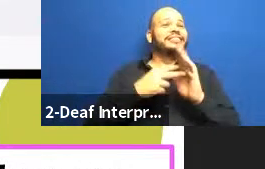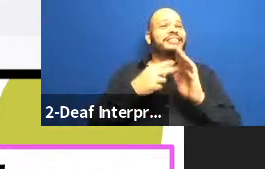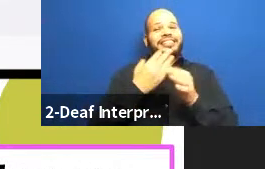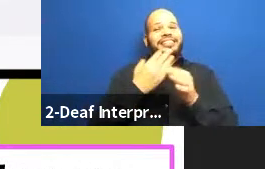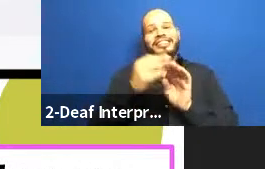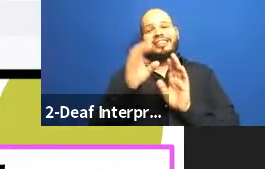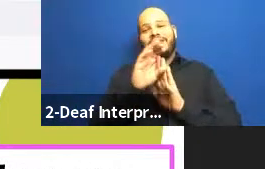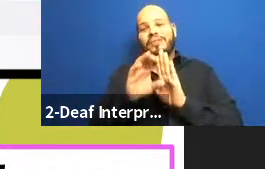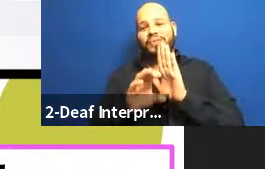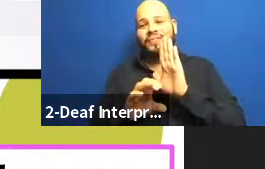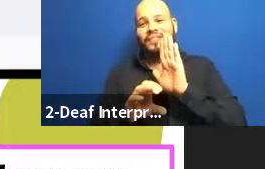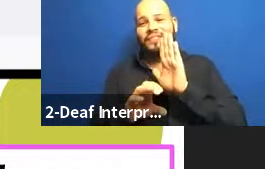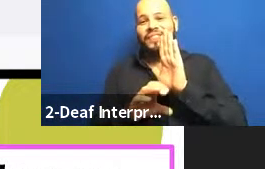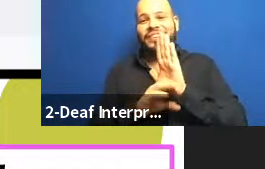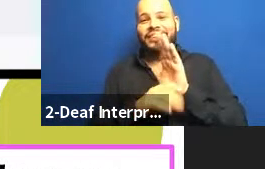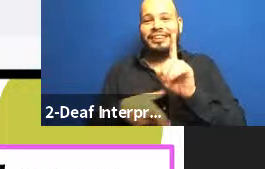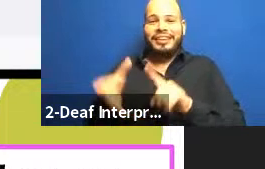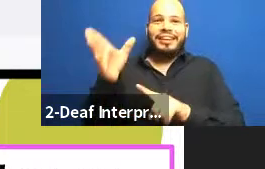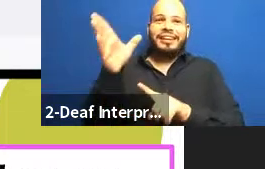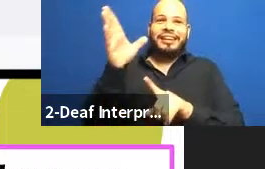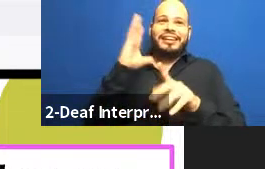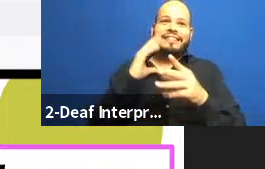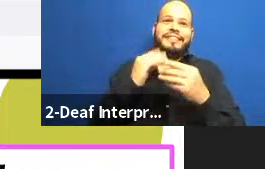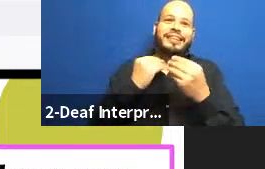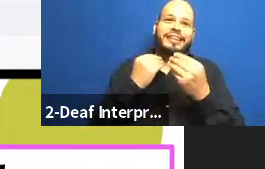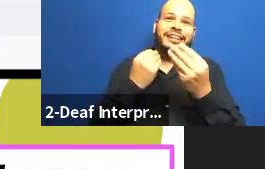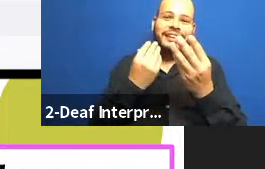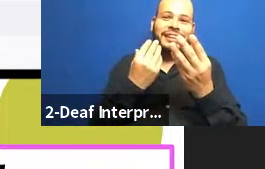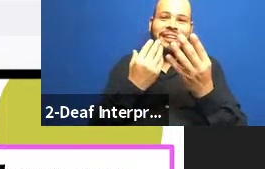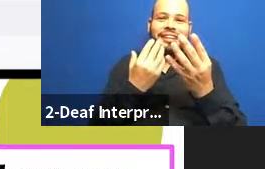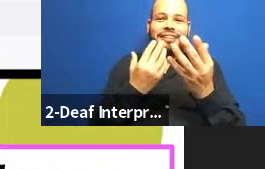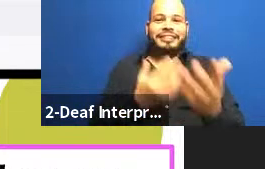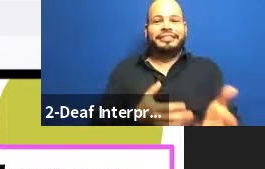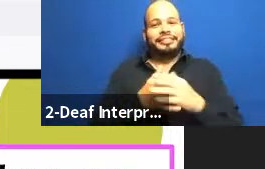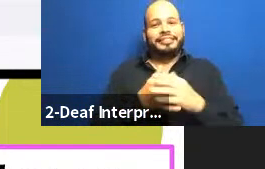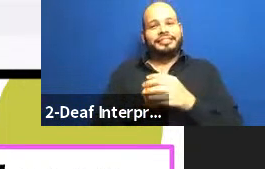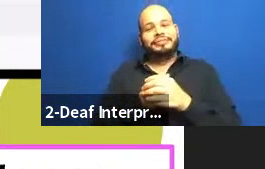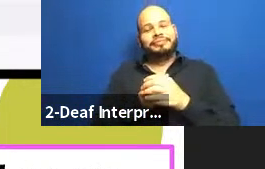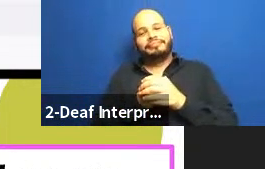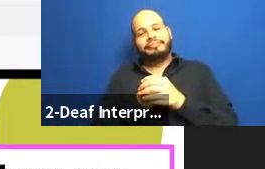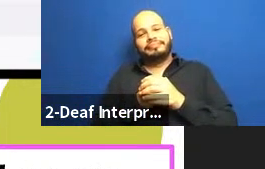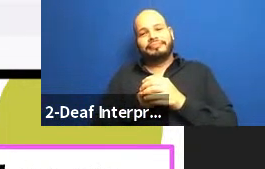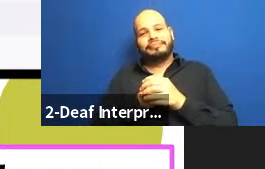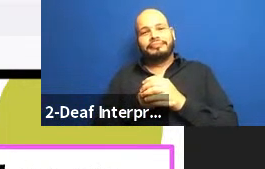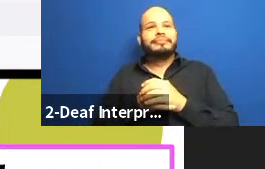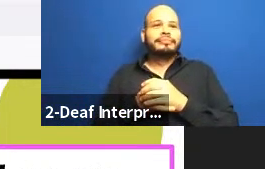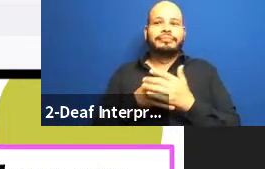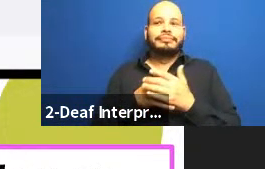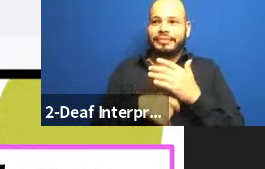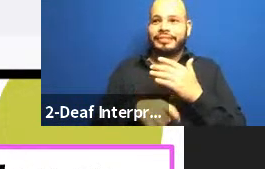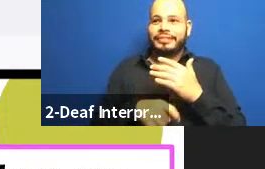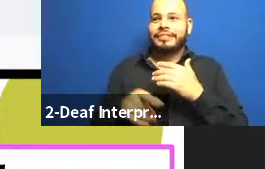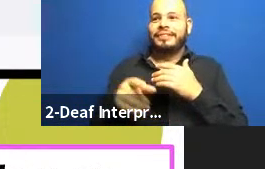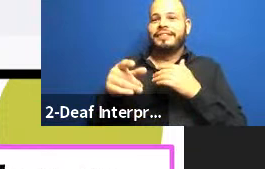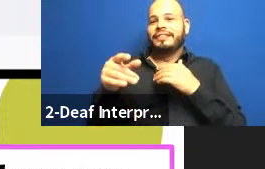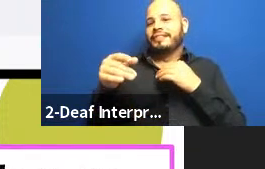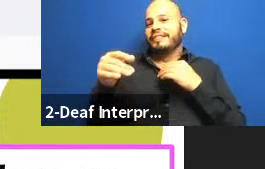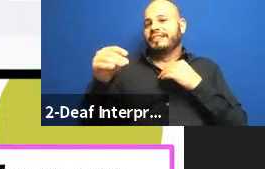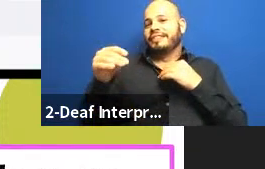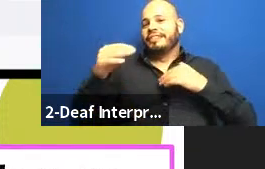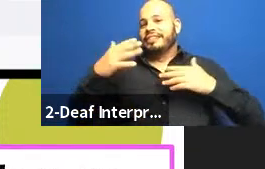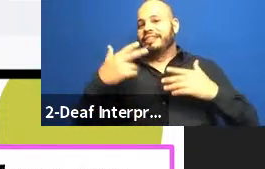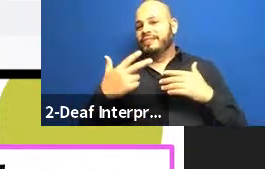three-fifths human. How can it be? Democracy built on stolen land. Freedom is a right, not a privilege. Freedom from